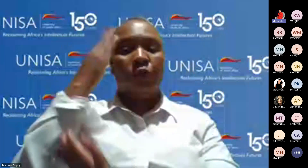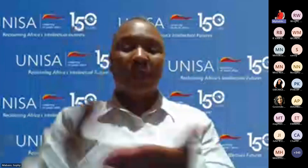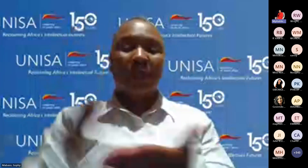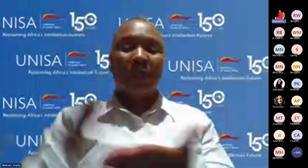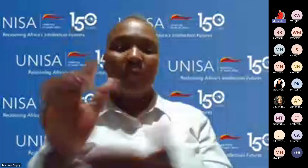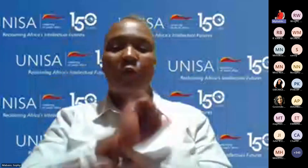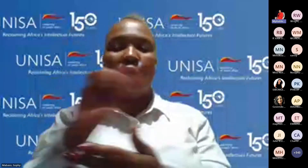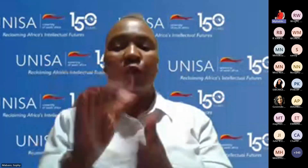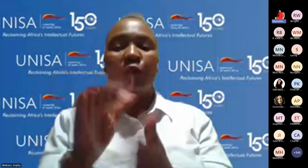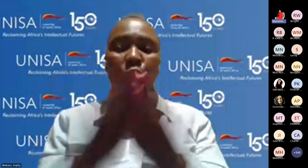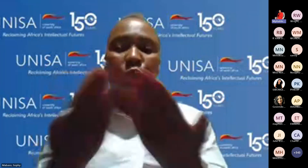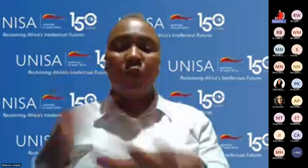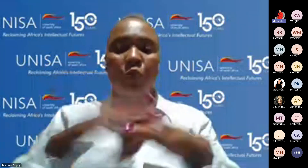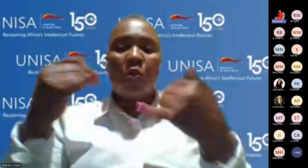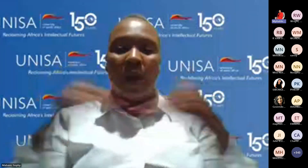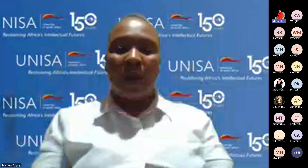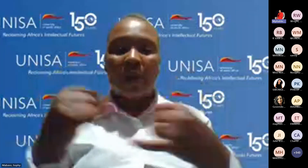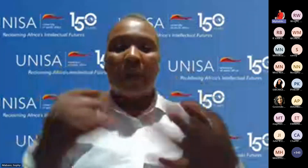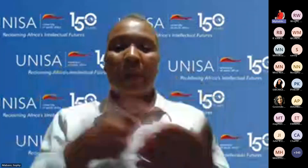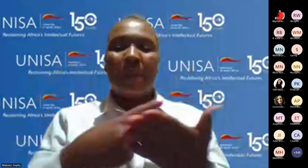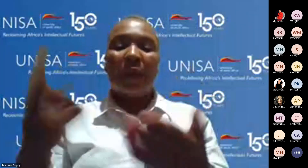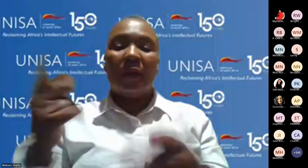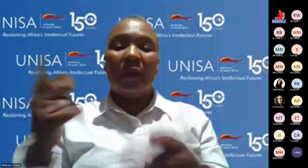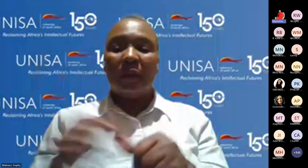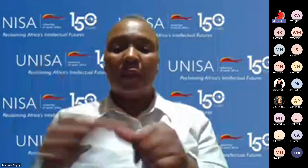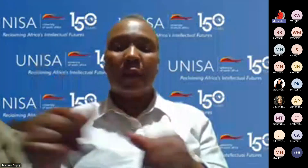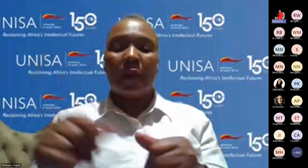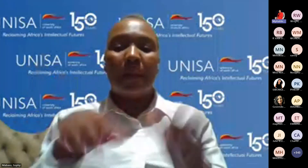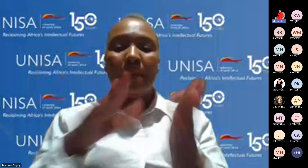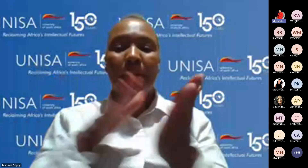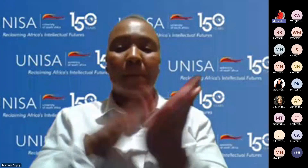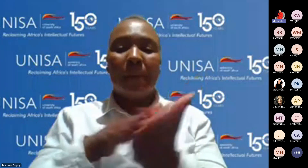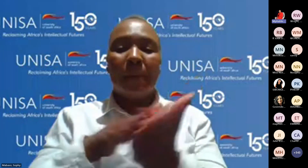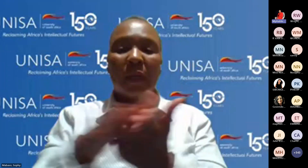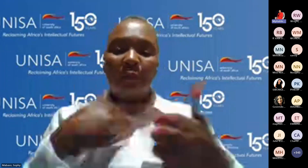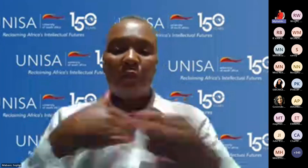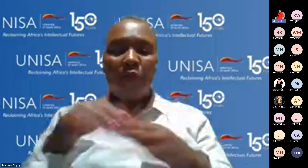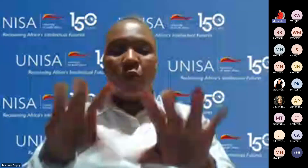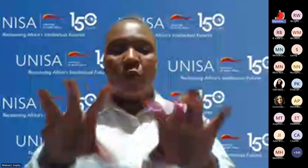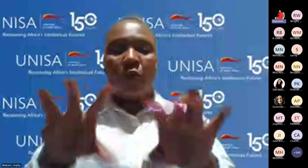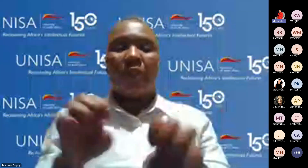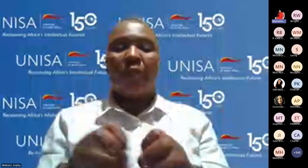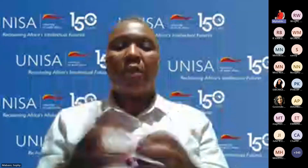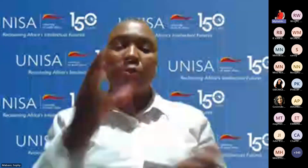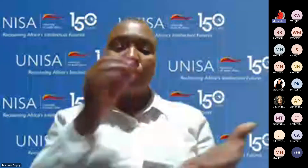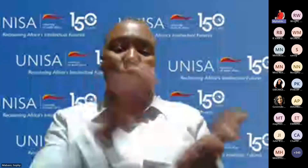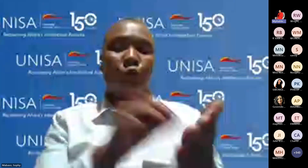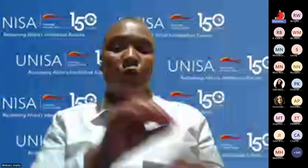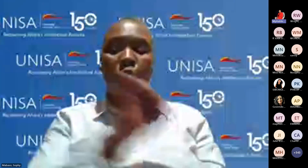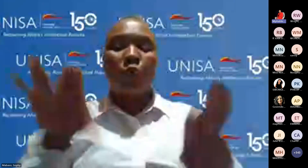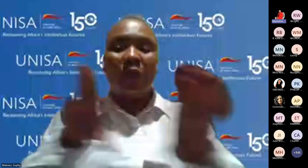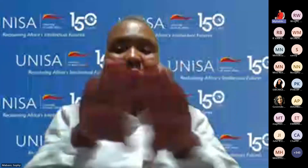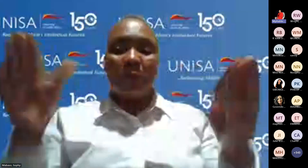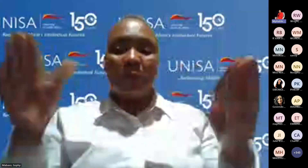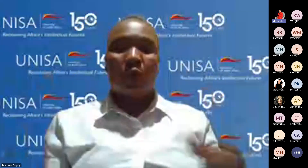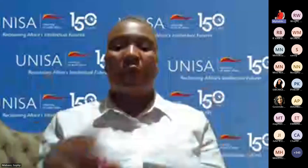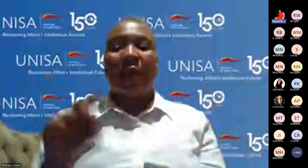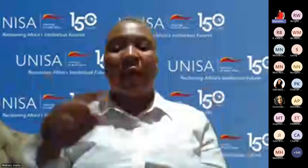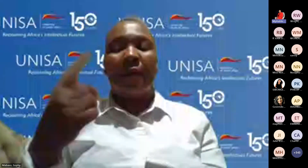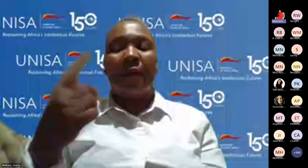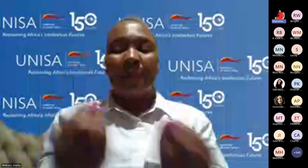material is online, you rather print them prior the exam and put them on your table. So another